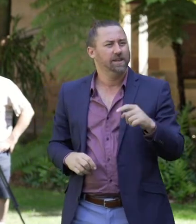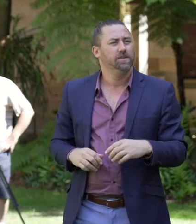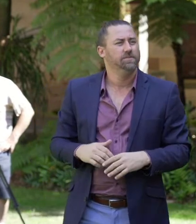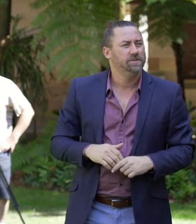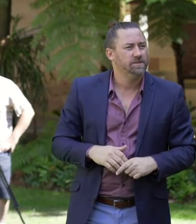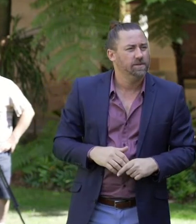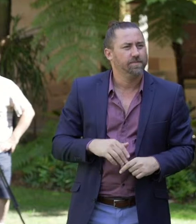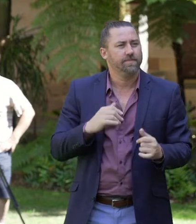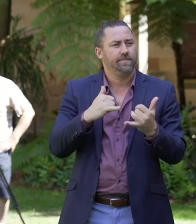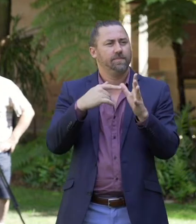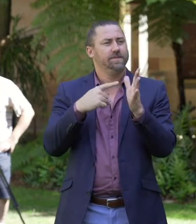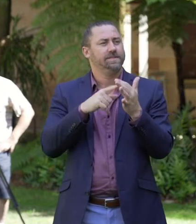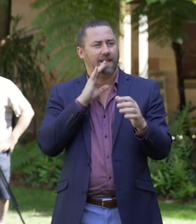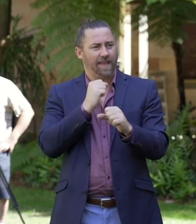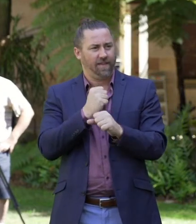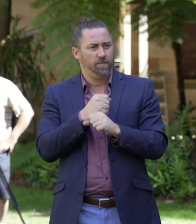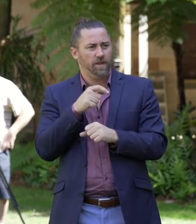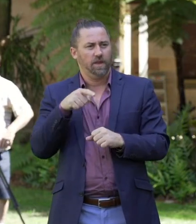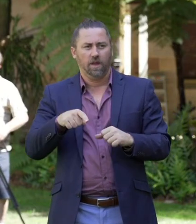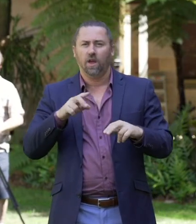questions, yes?